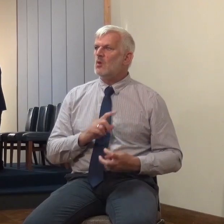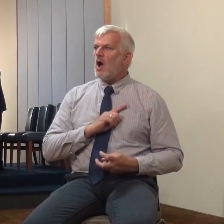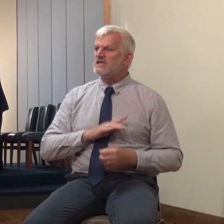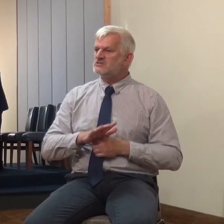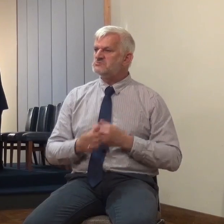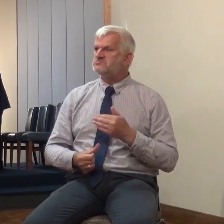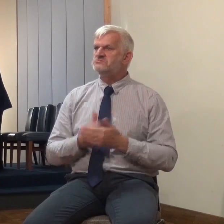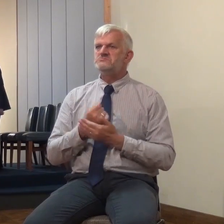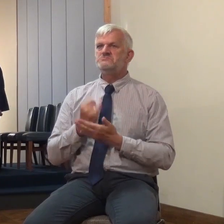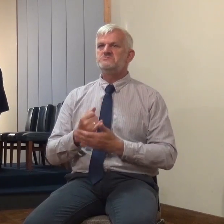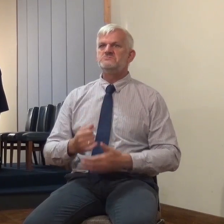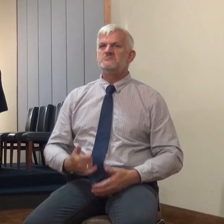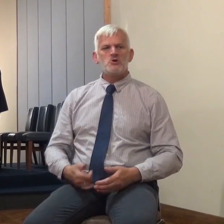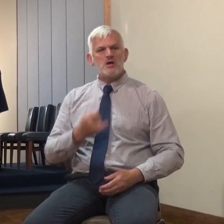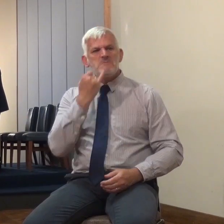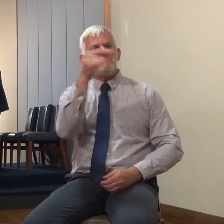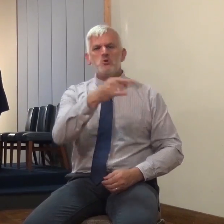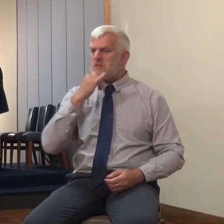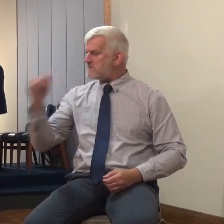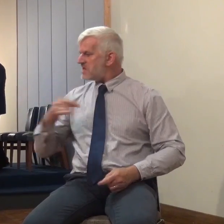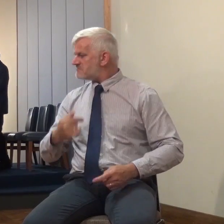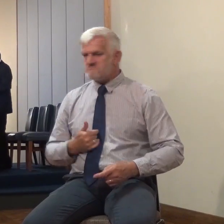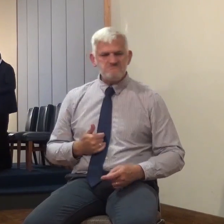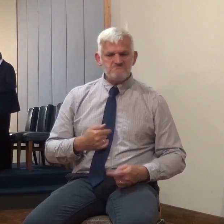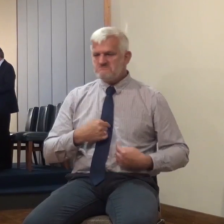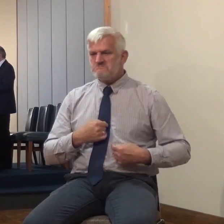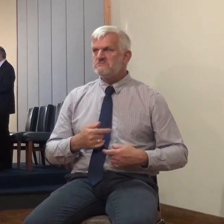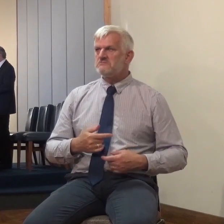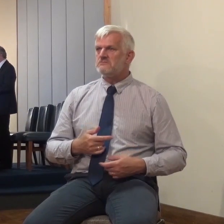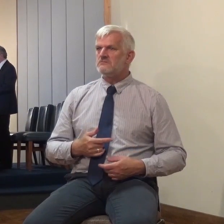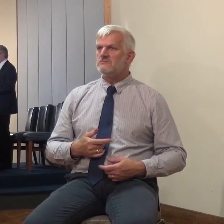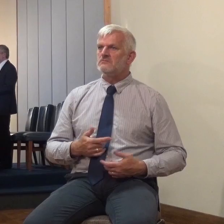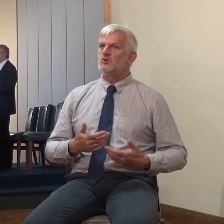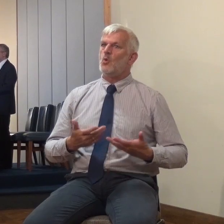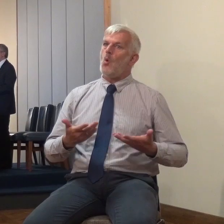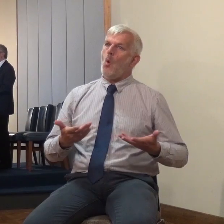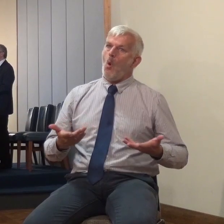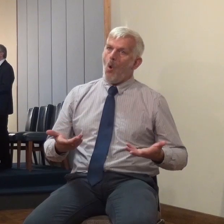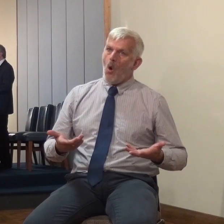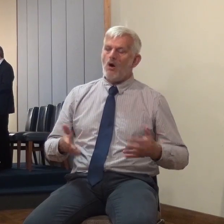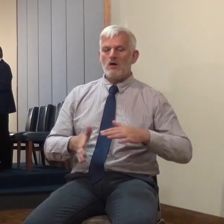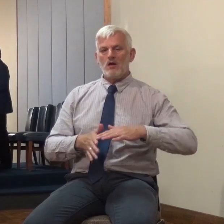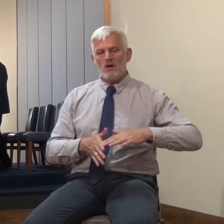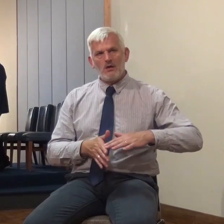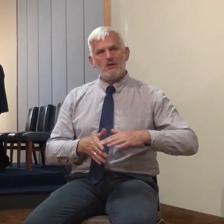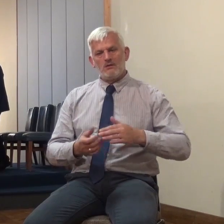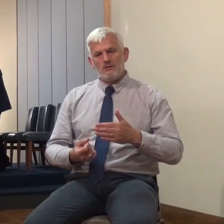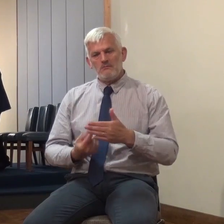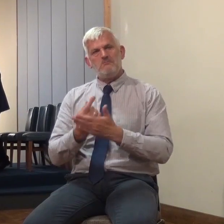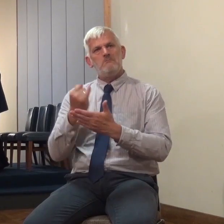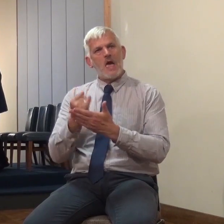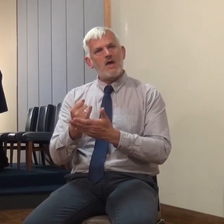or something to blame? Do we meet adverse circumstances with faith and hope